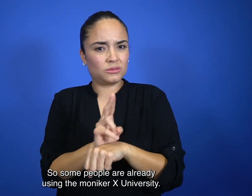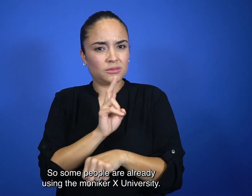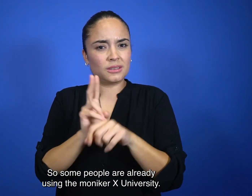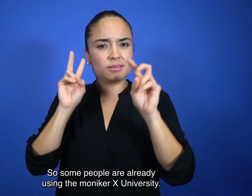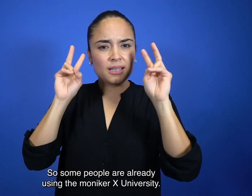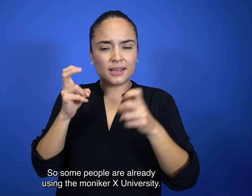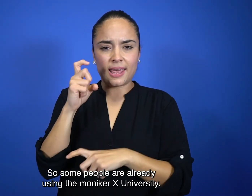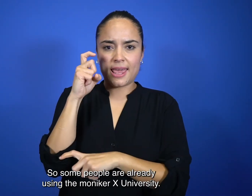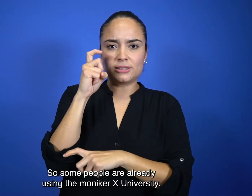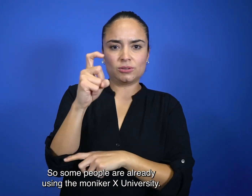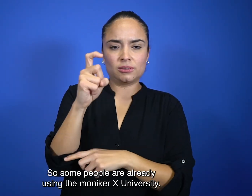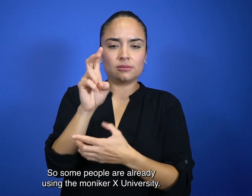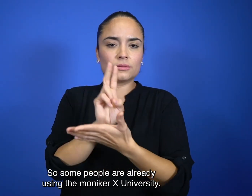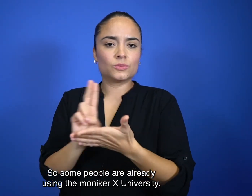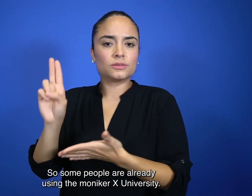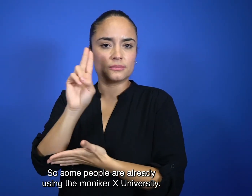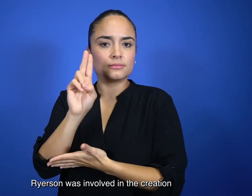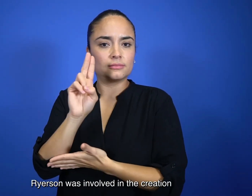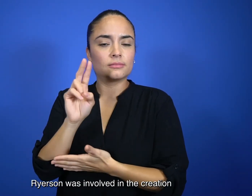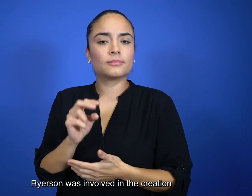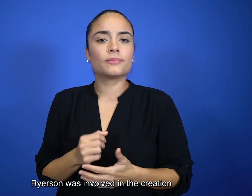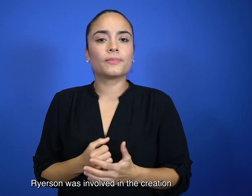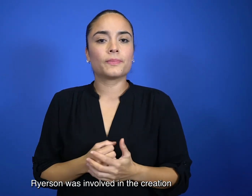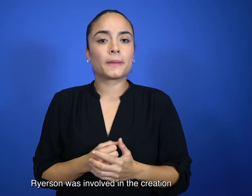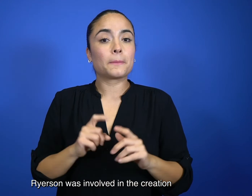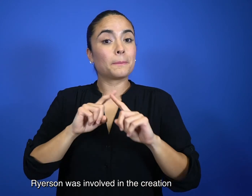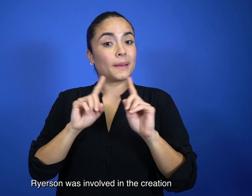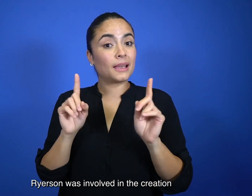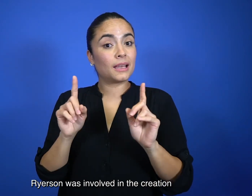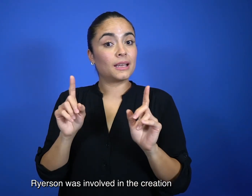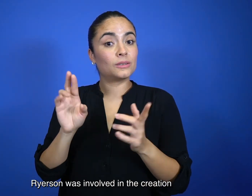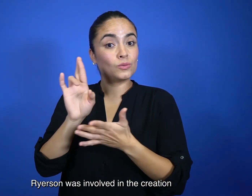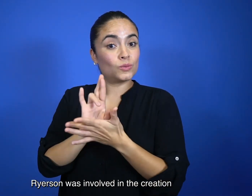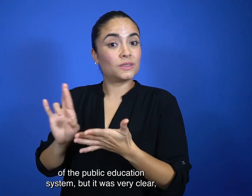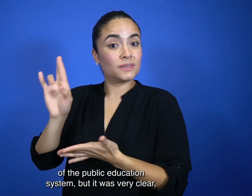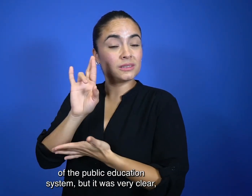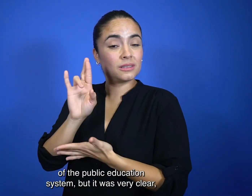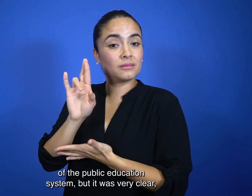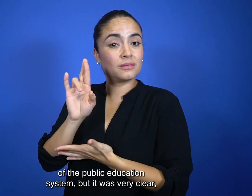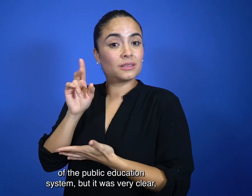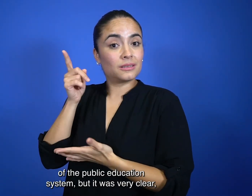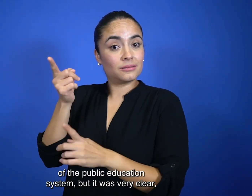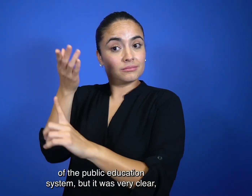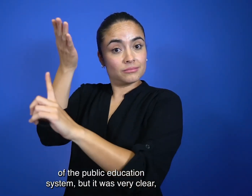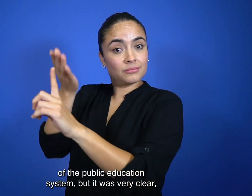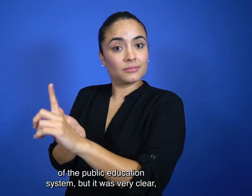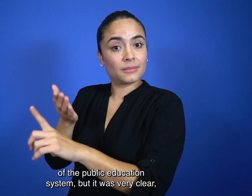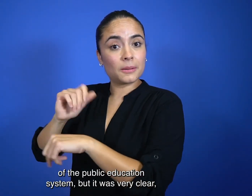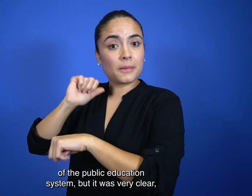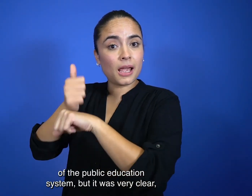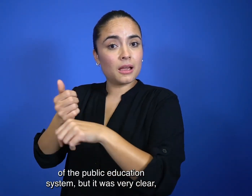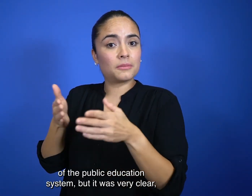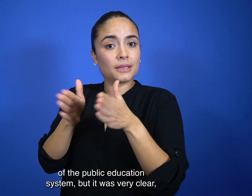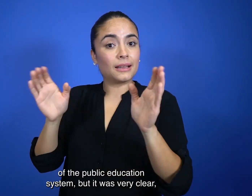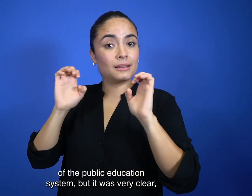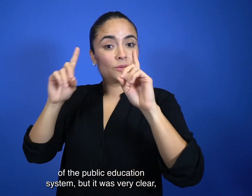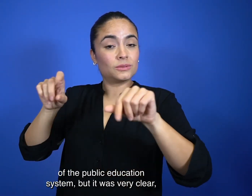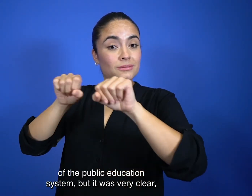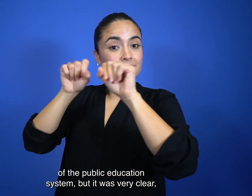moniker X University. Ryerson was involved in the creation of the public education system, but it's very clear he